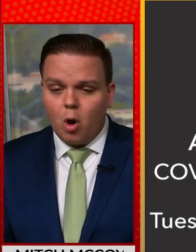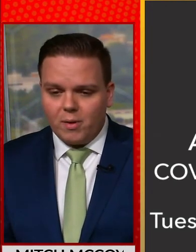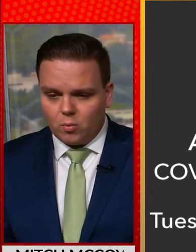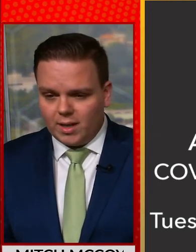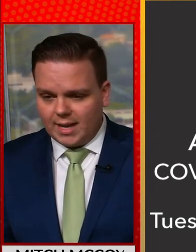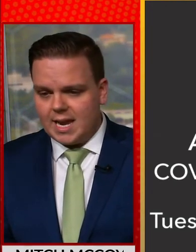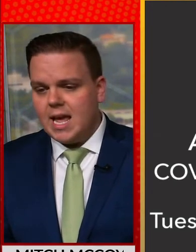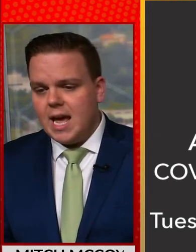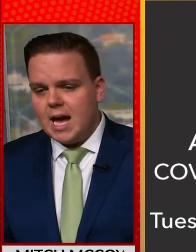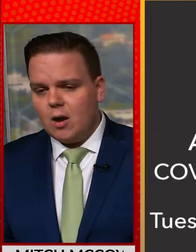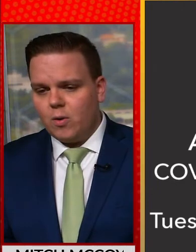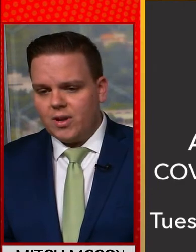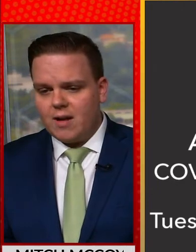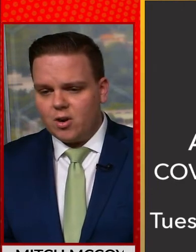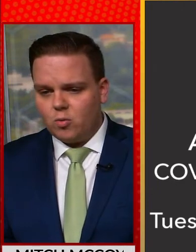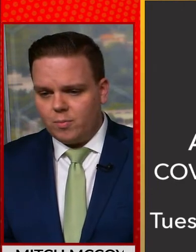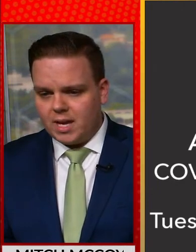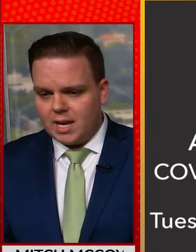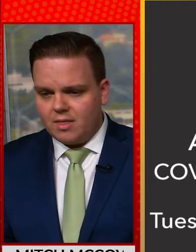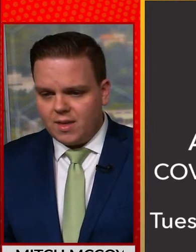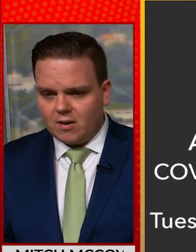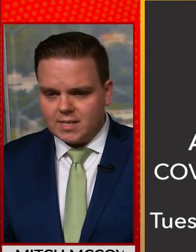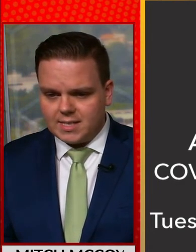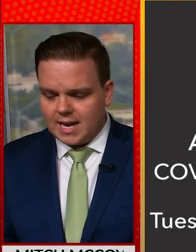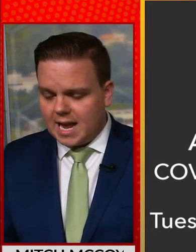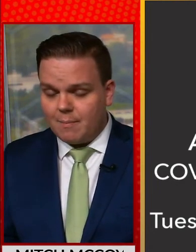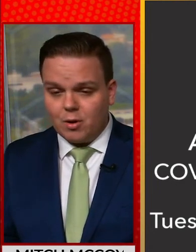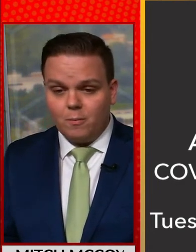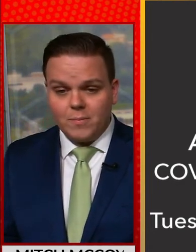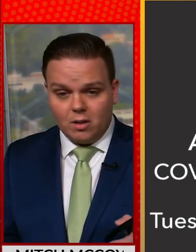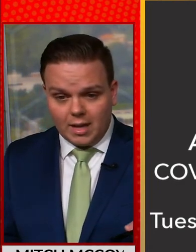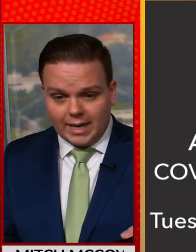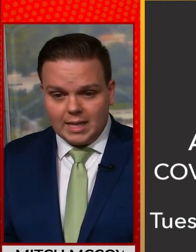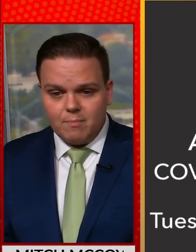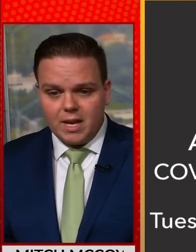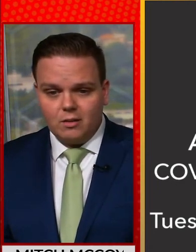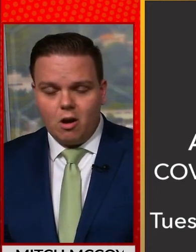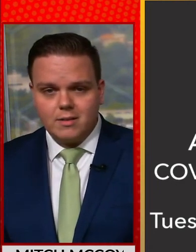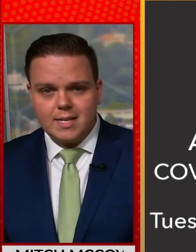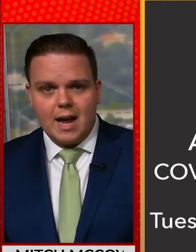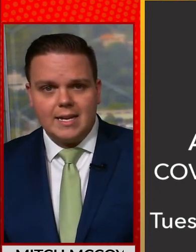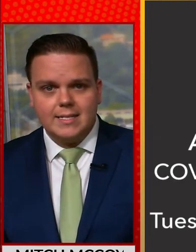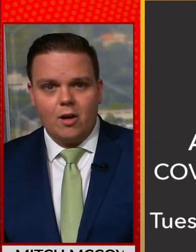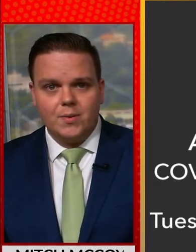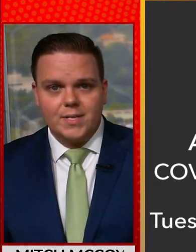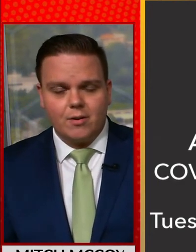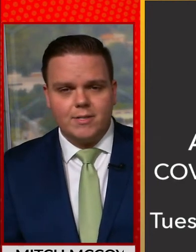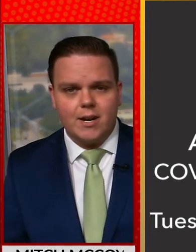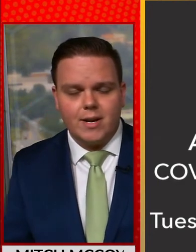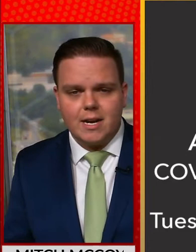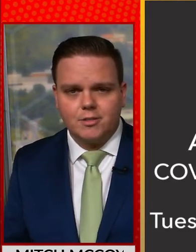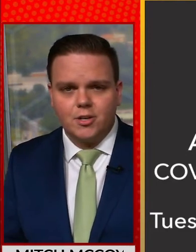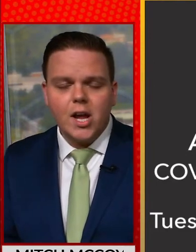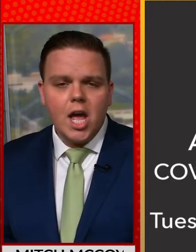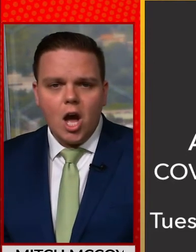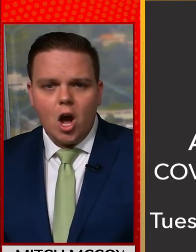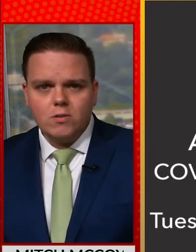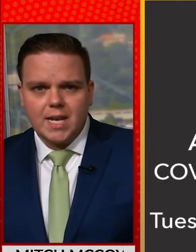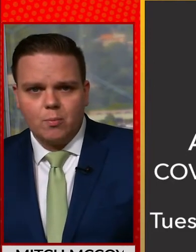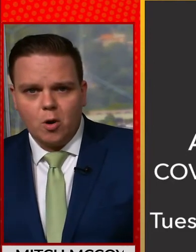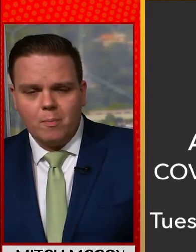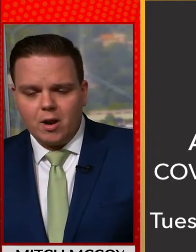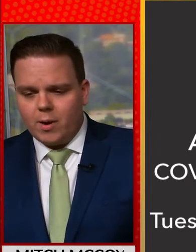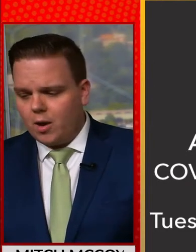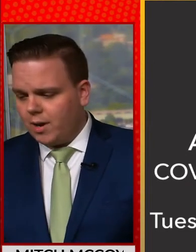any moment, really, where the governor will be there at the state capitol. He'll likely be alongside his health secretary, Dr.